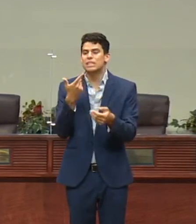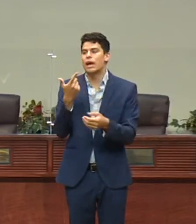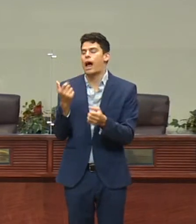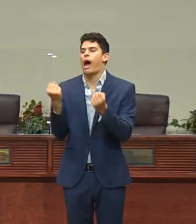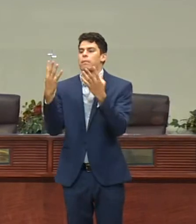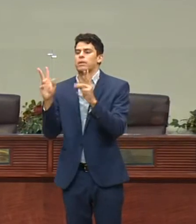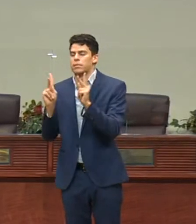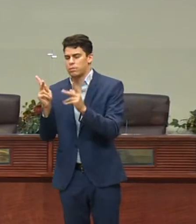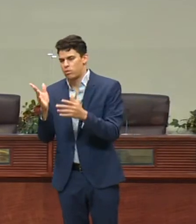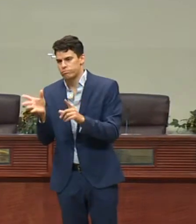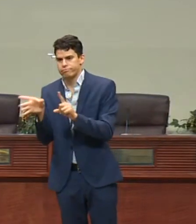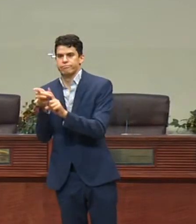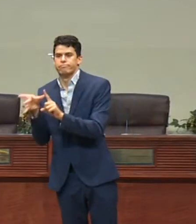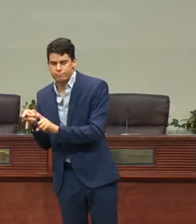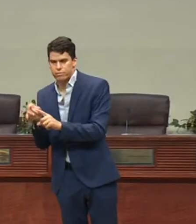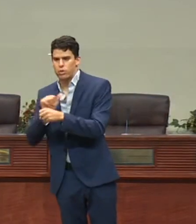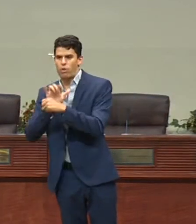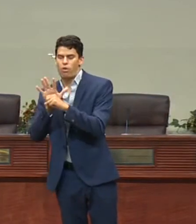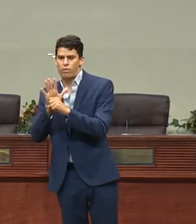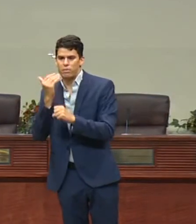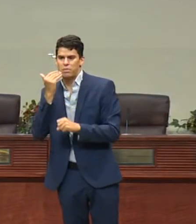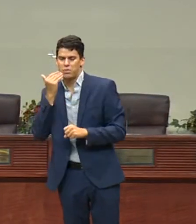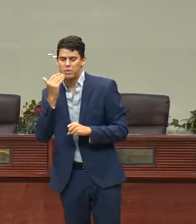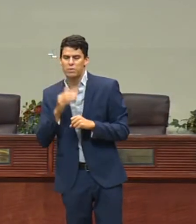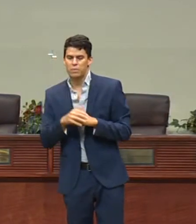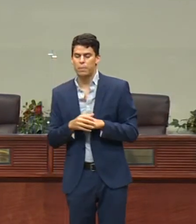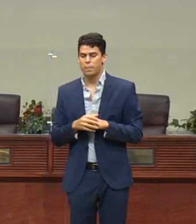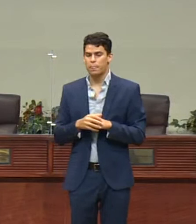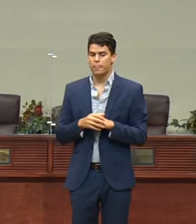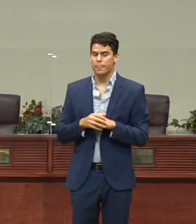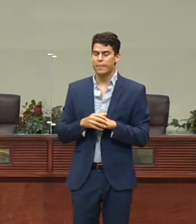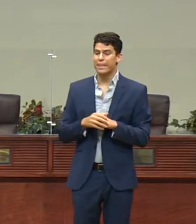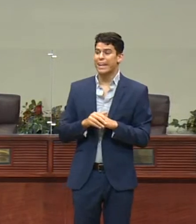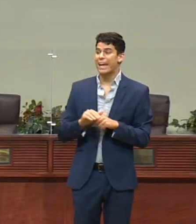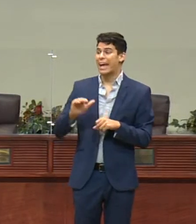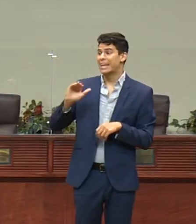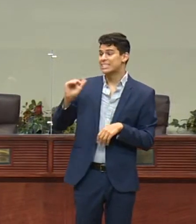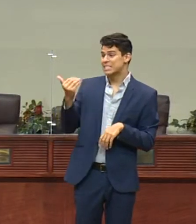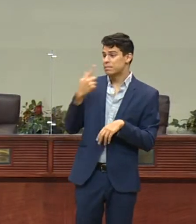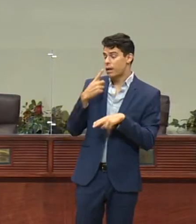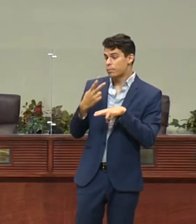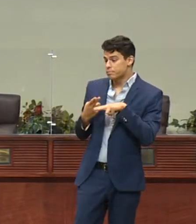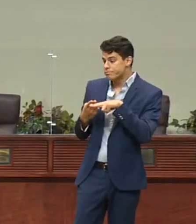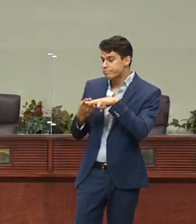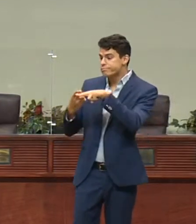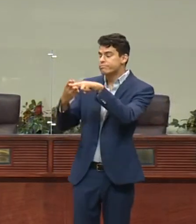this goes, exponentially, and it seems like it's going into that trajectory,